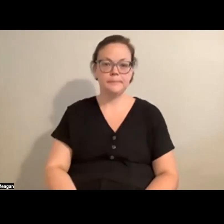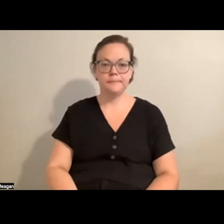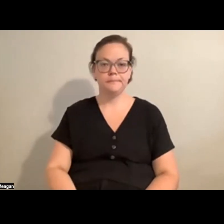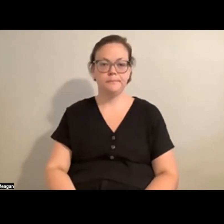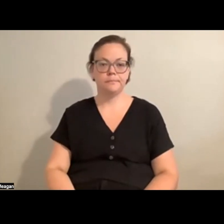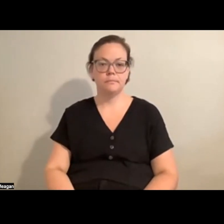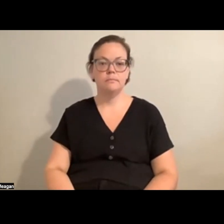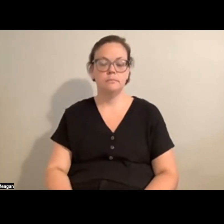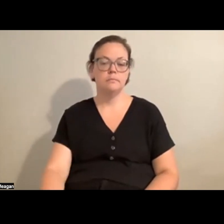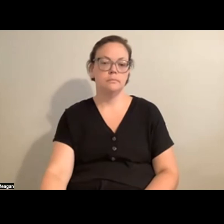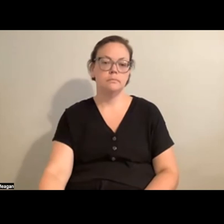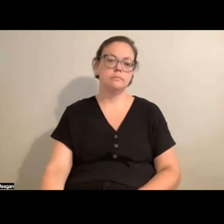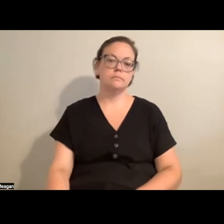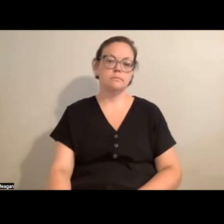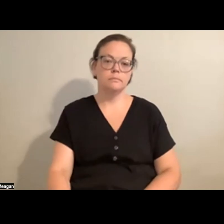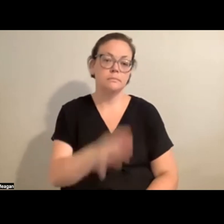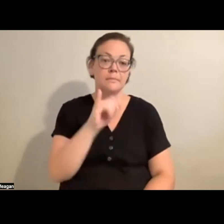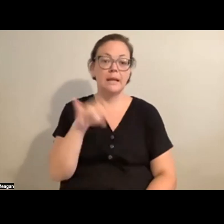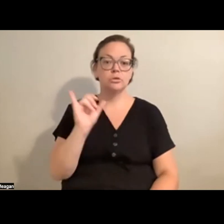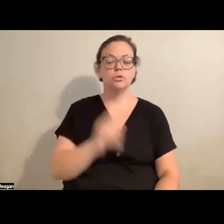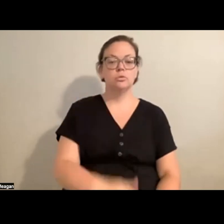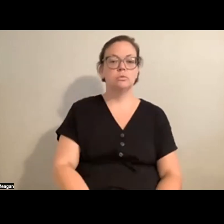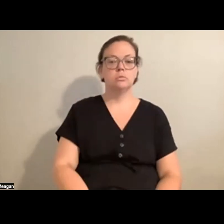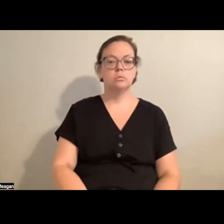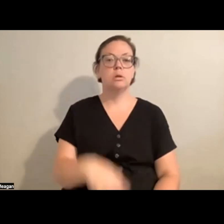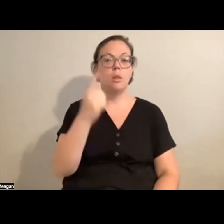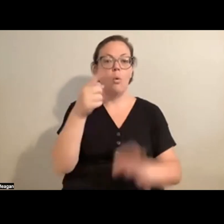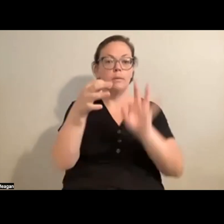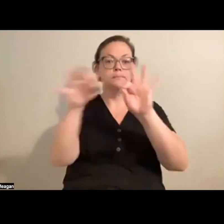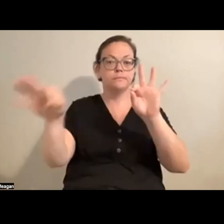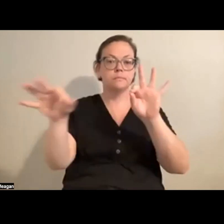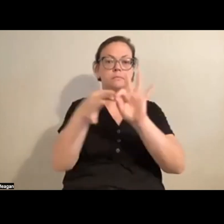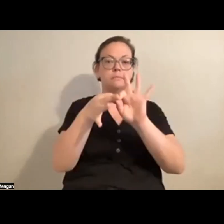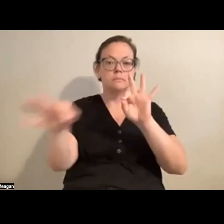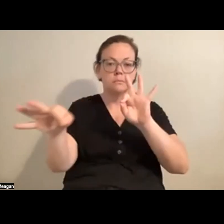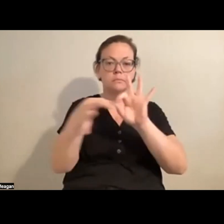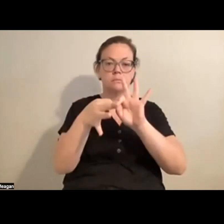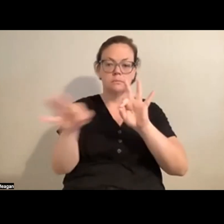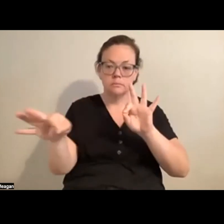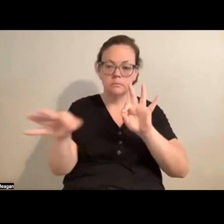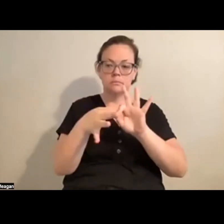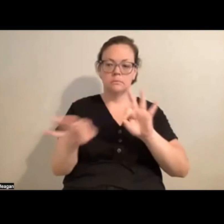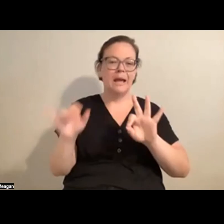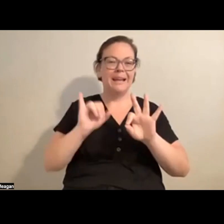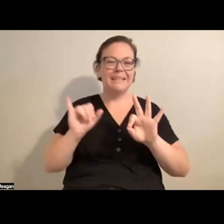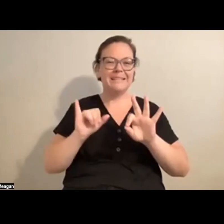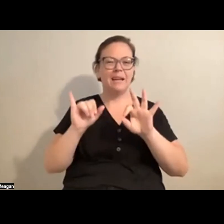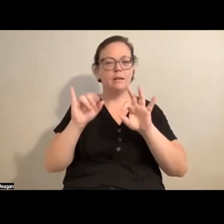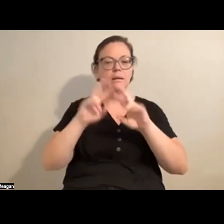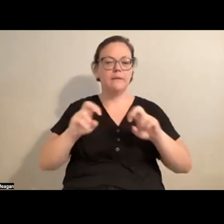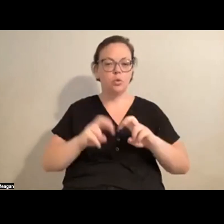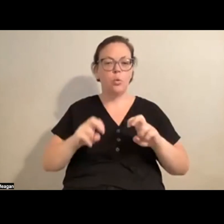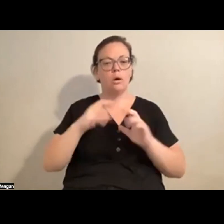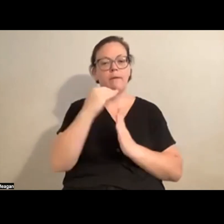Yeah, Prince, that too. Like the single lines, right? They're like an inventory, length of a poem similar to the length